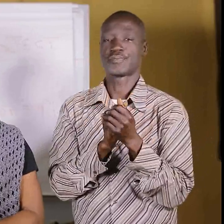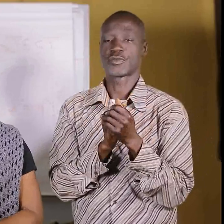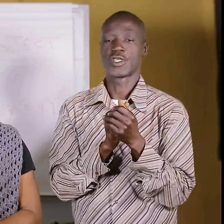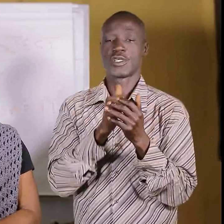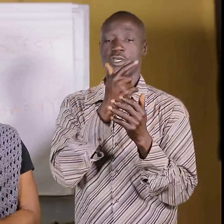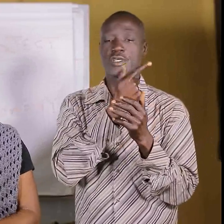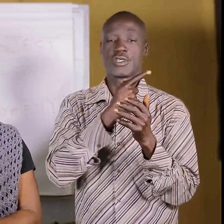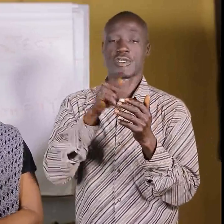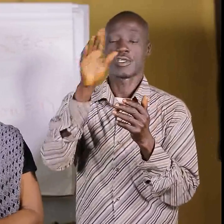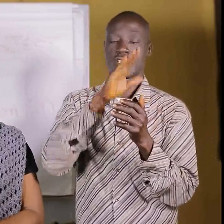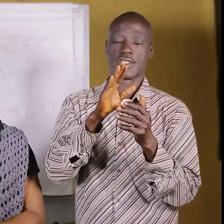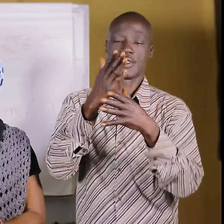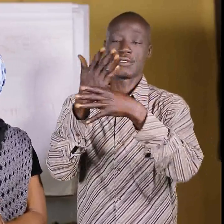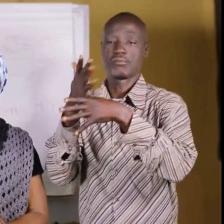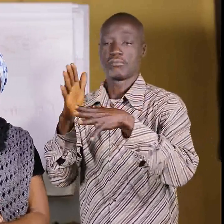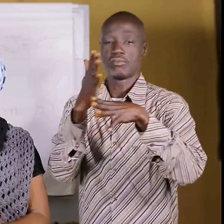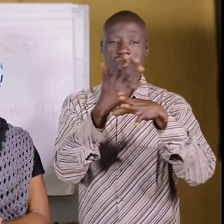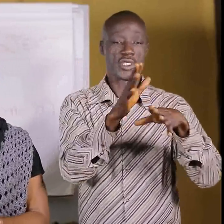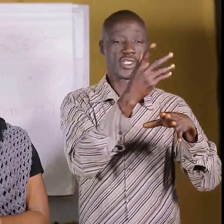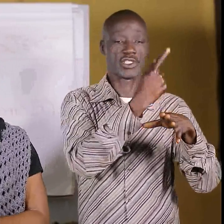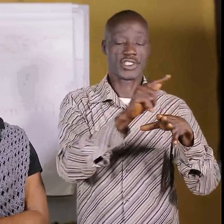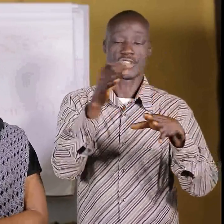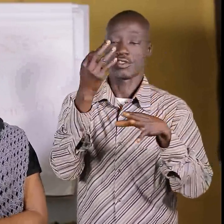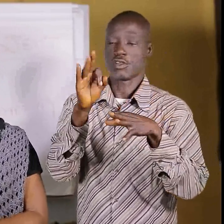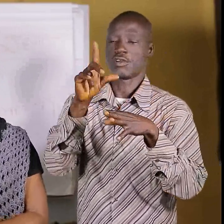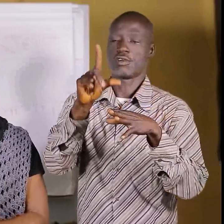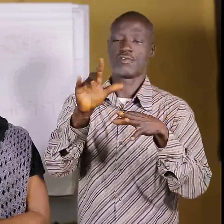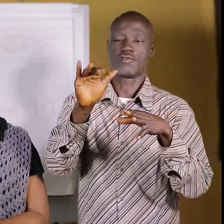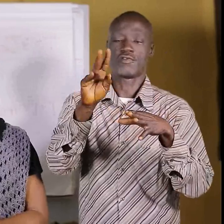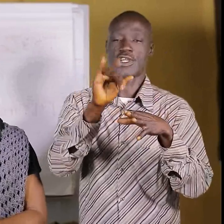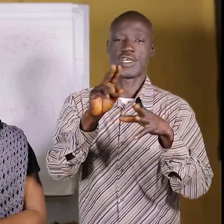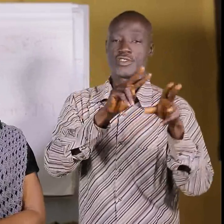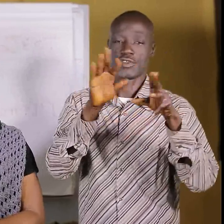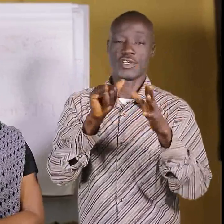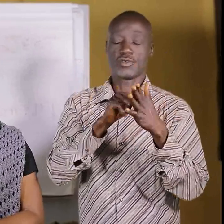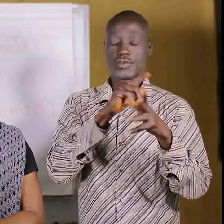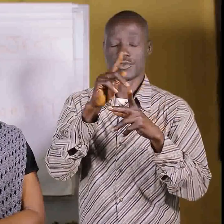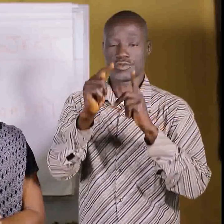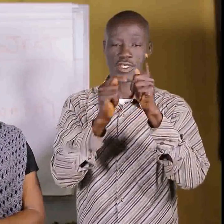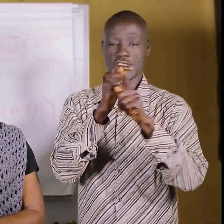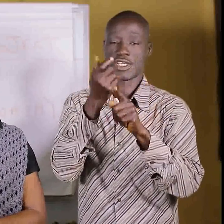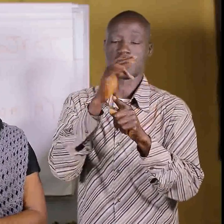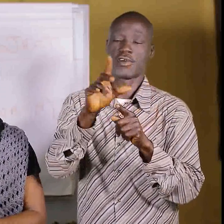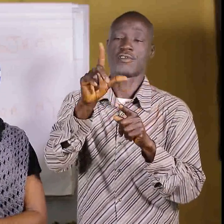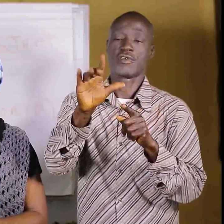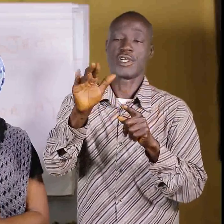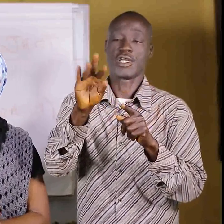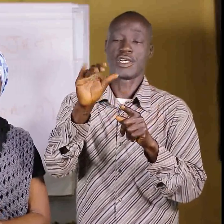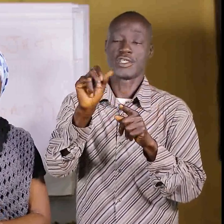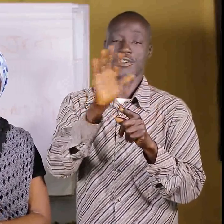the branches of land survey. And then we went on to look at the types of land survey, where we